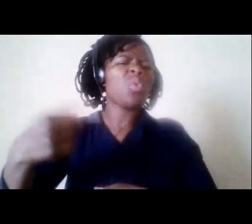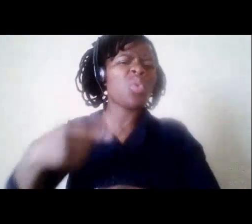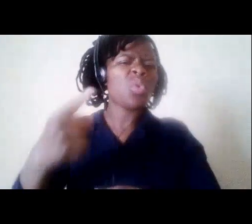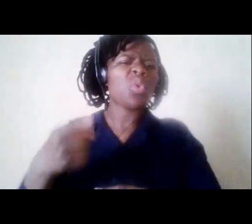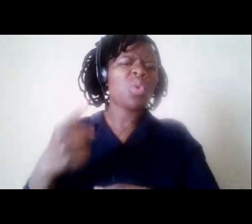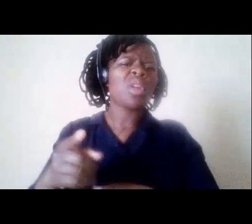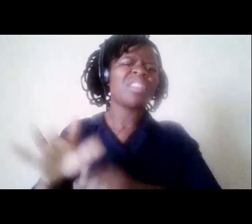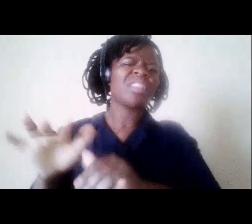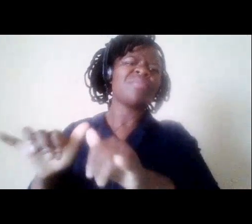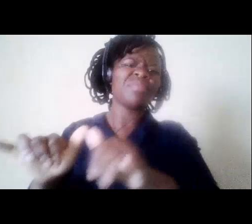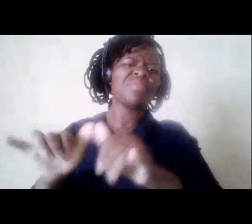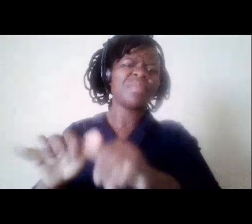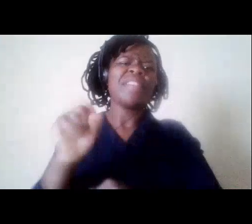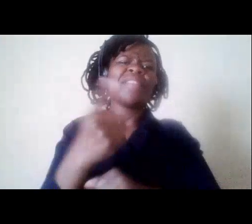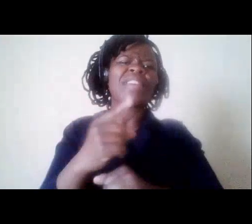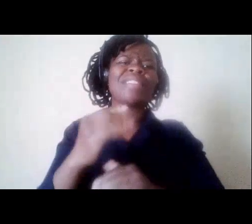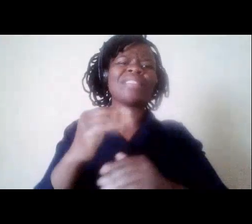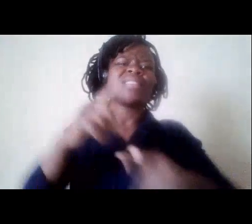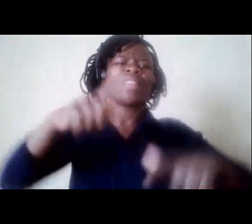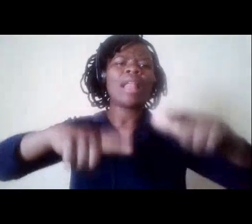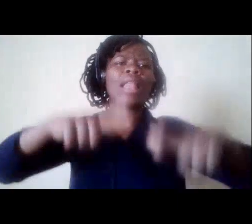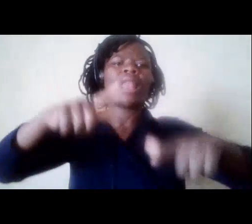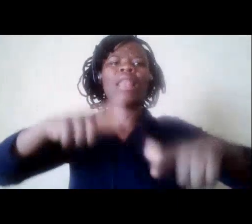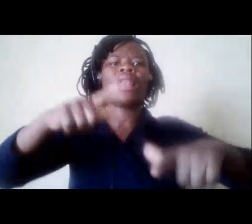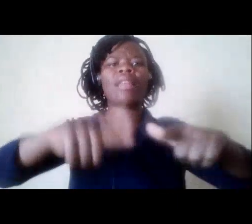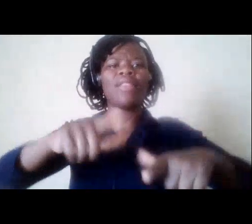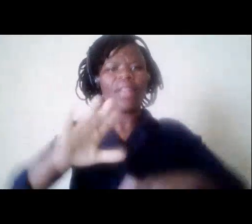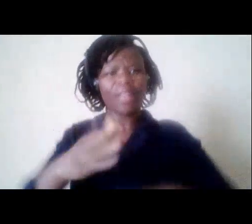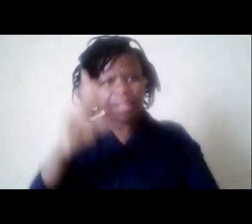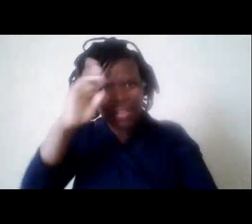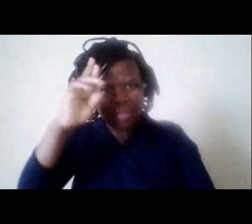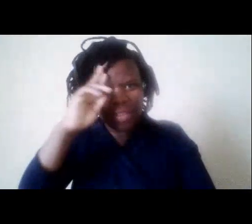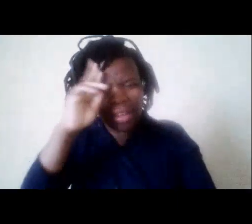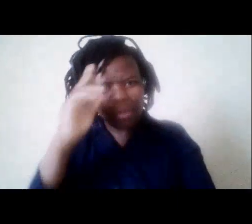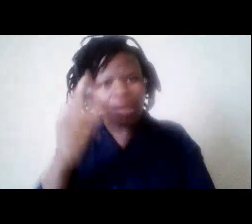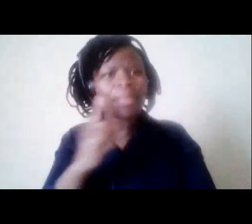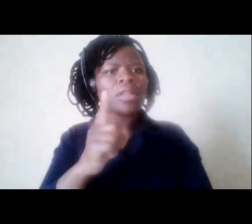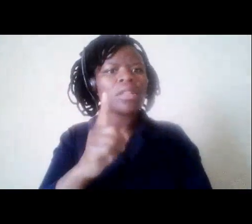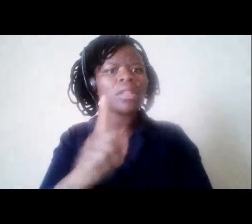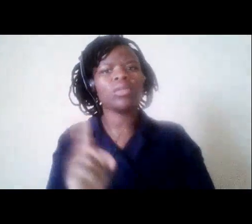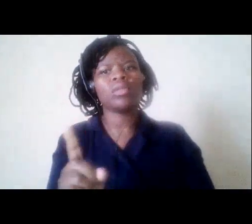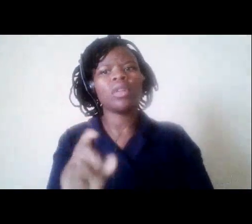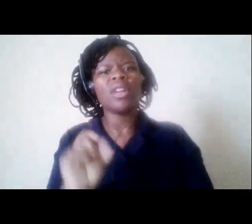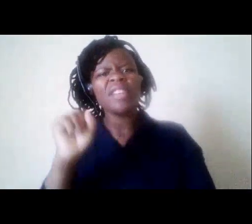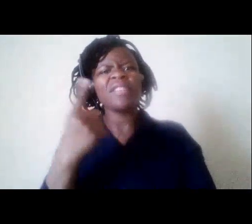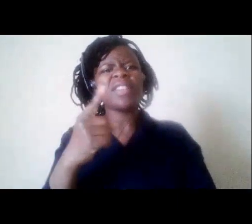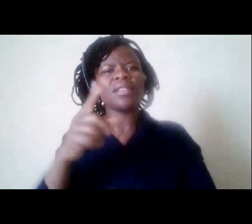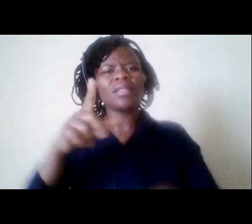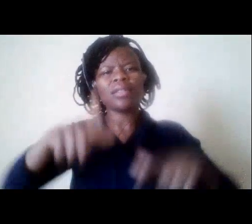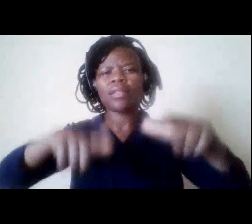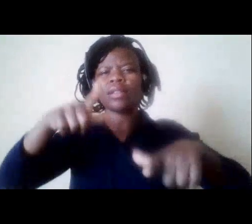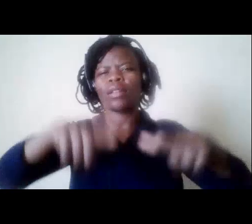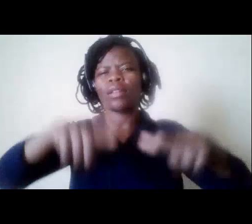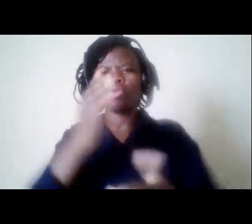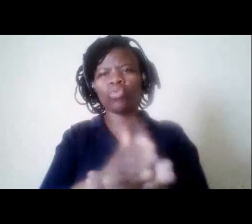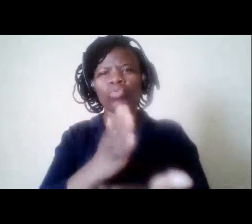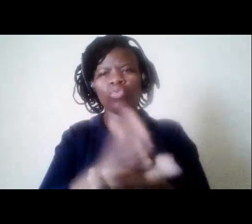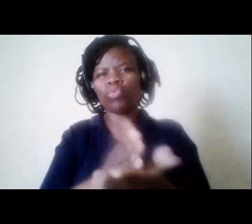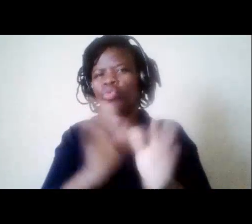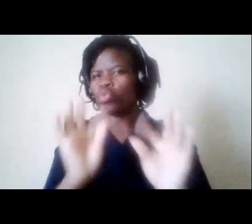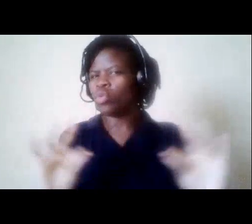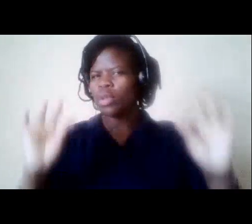of disconscious ableism. If you remember, teachers who have advanced beyond the first level, is very important.